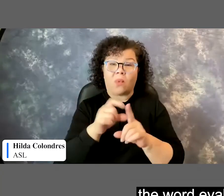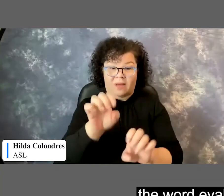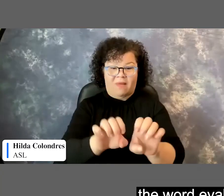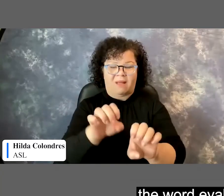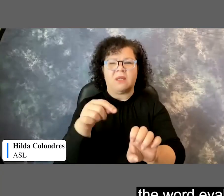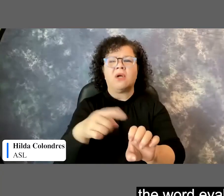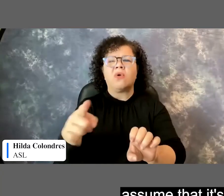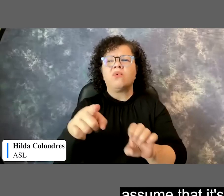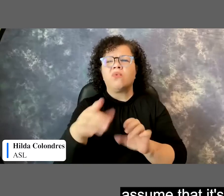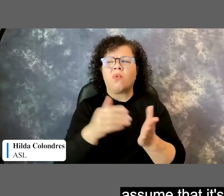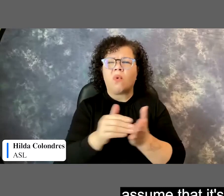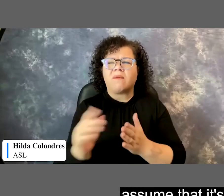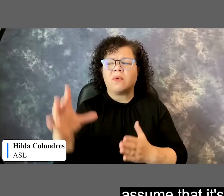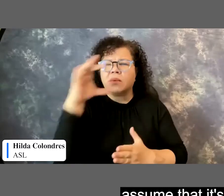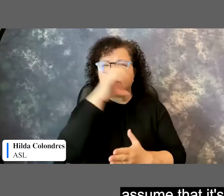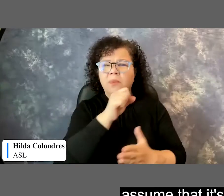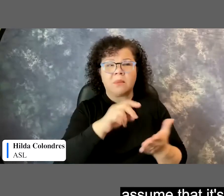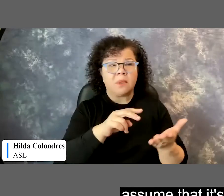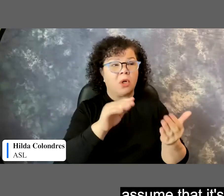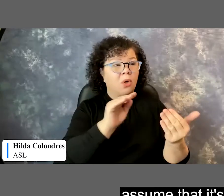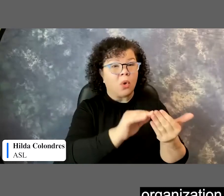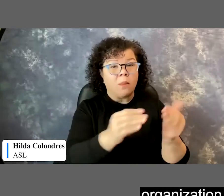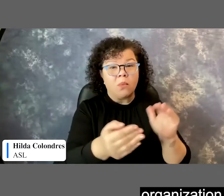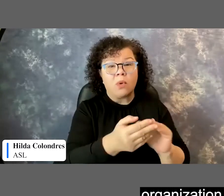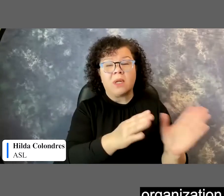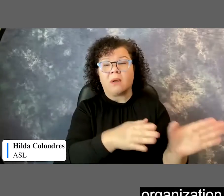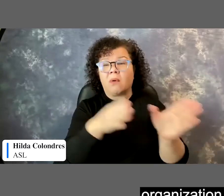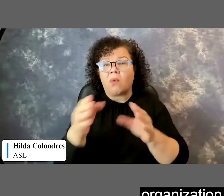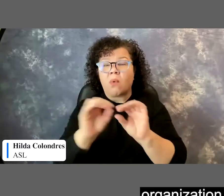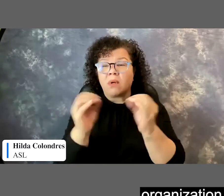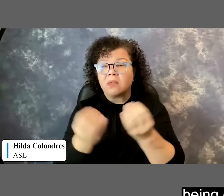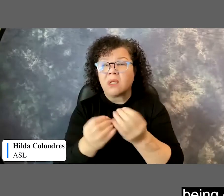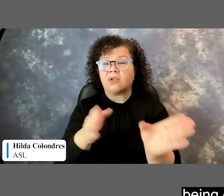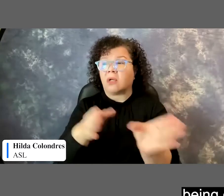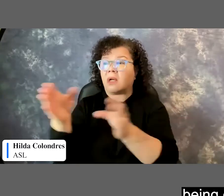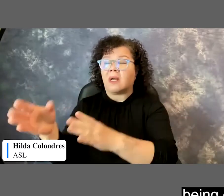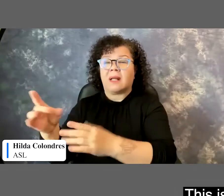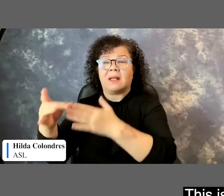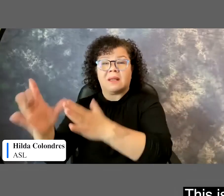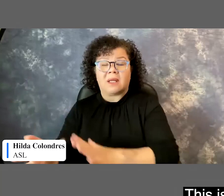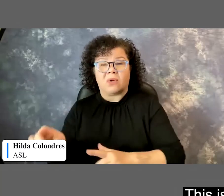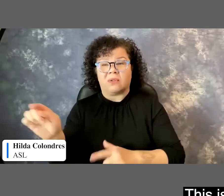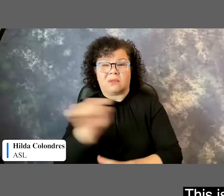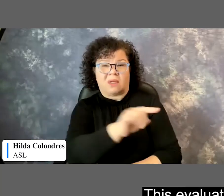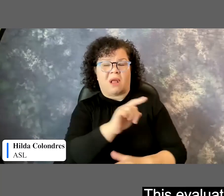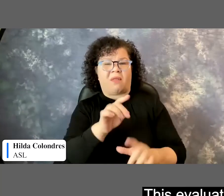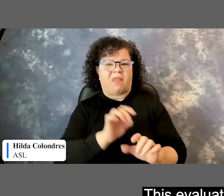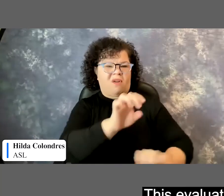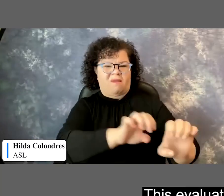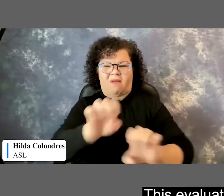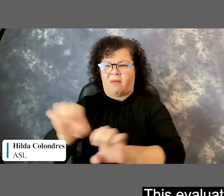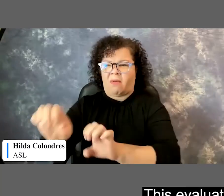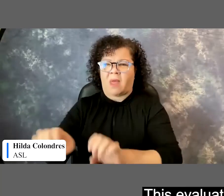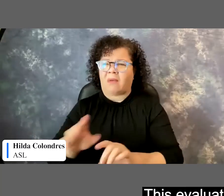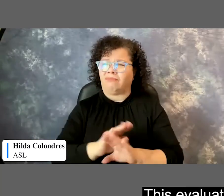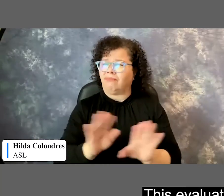often assume that it is the community, the organizations, and the leaders being evaluated. This is different.